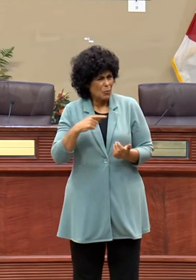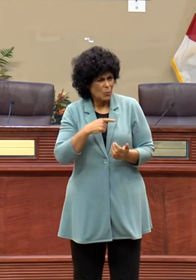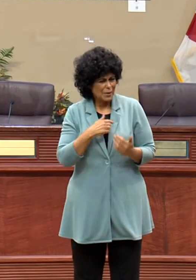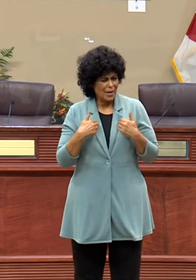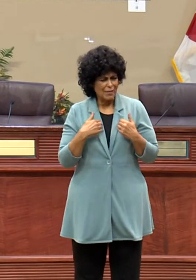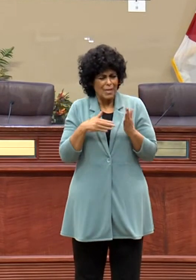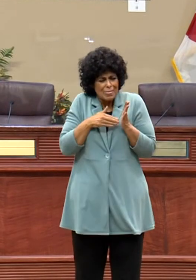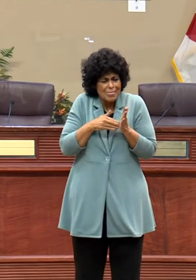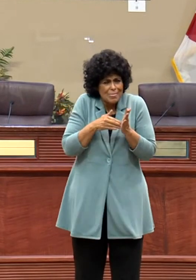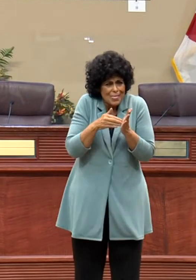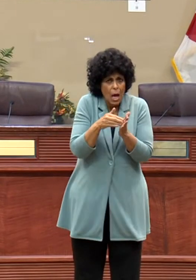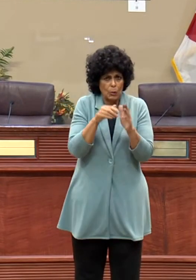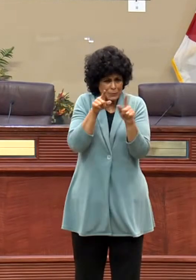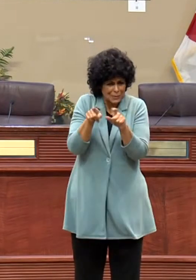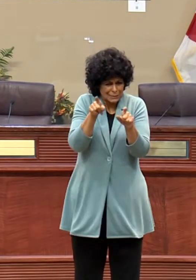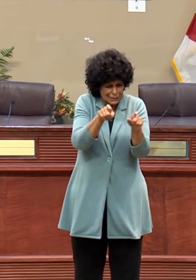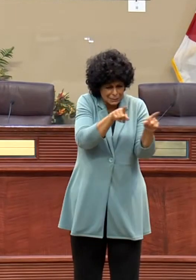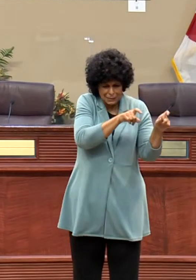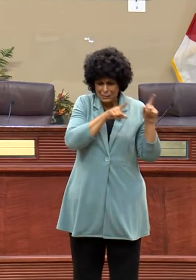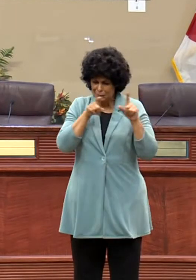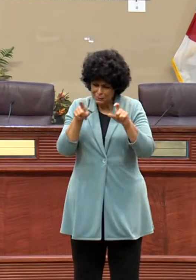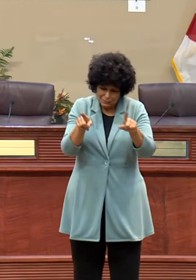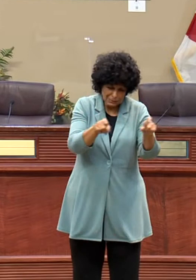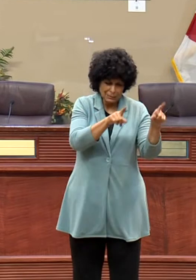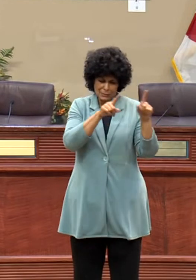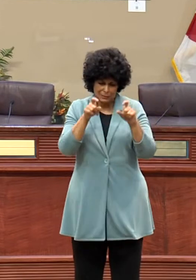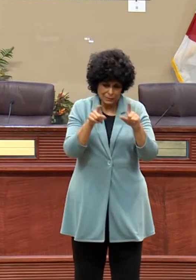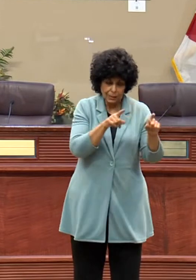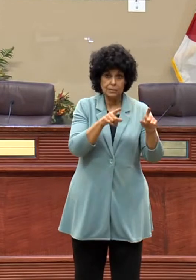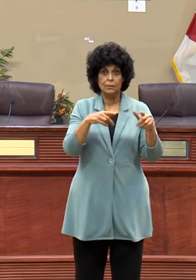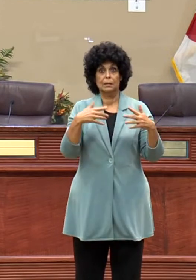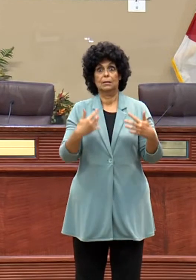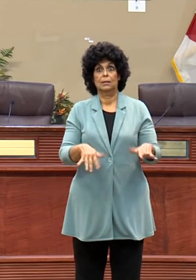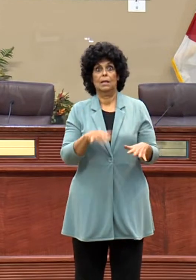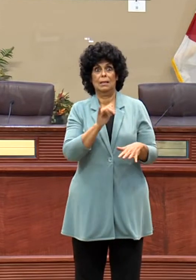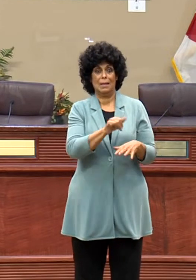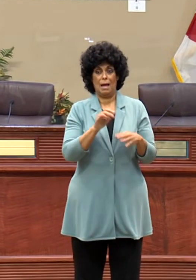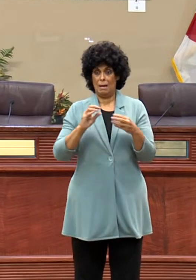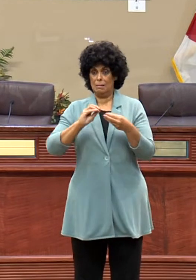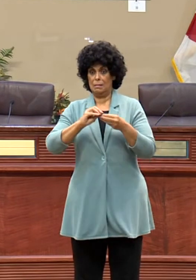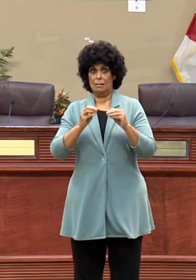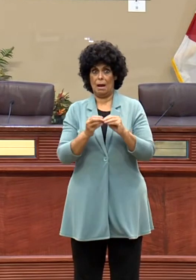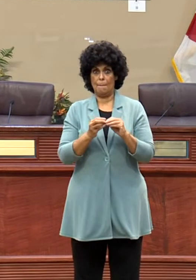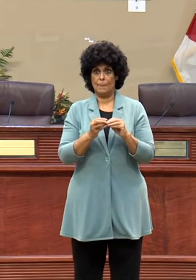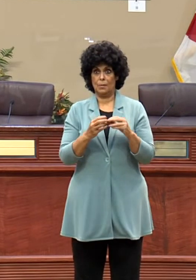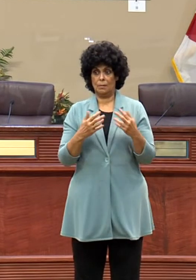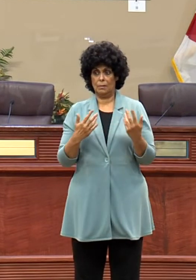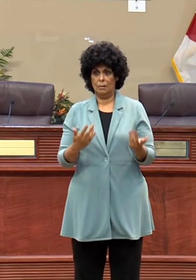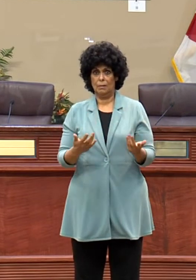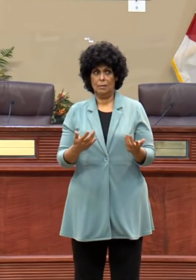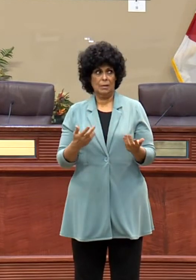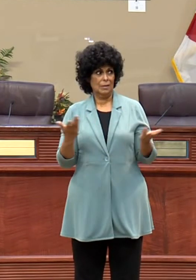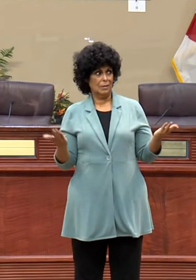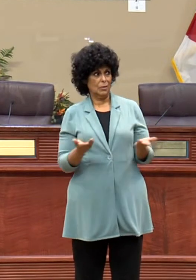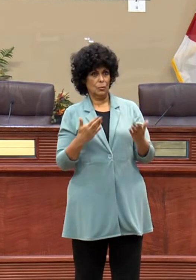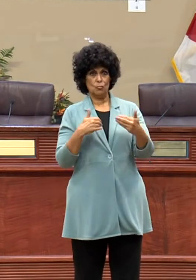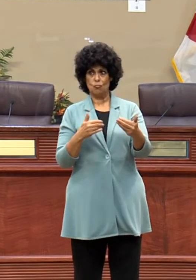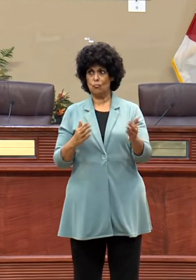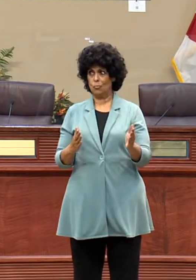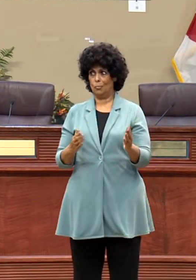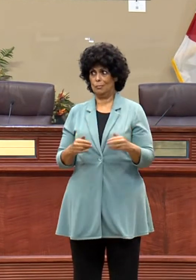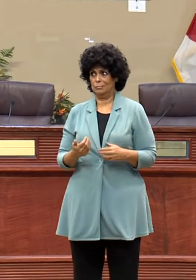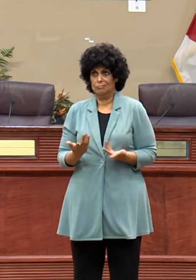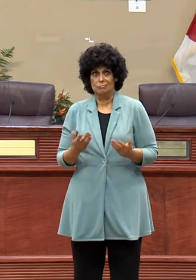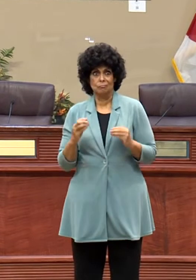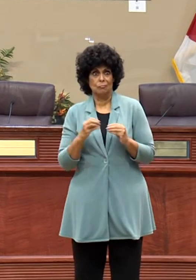this county, and that's a staggering number. There's more than 10 of us in this room today,